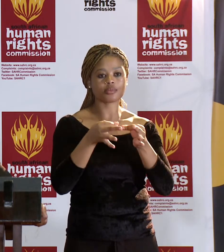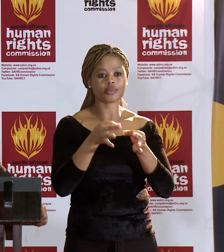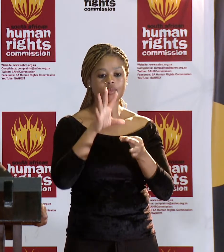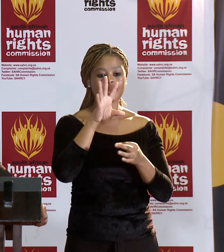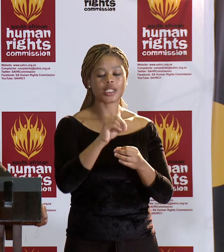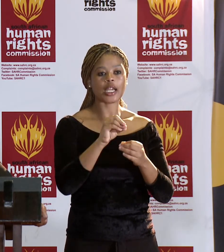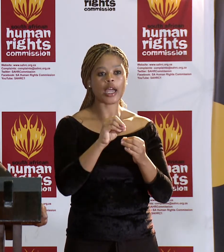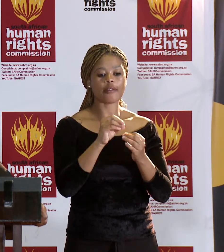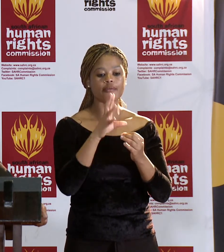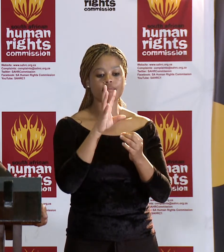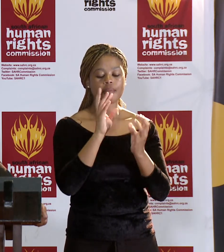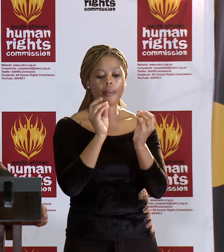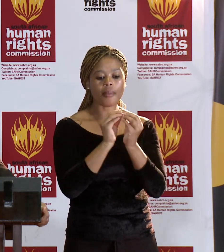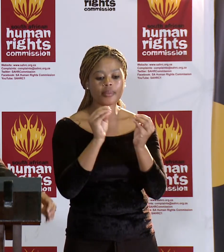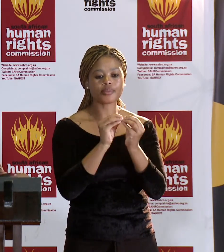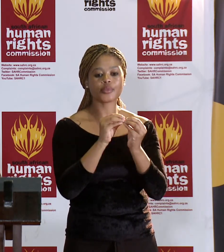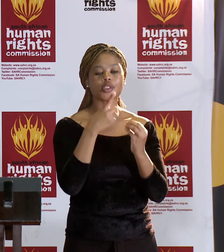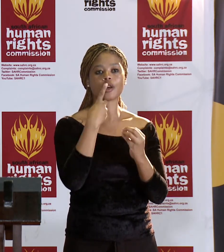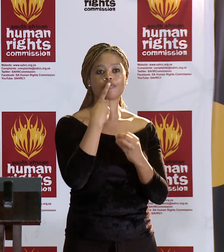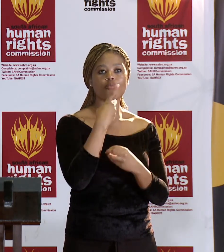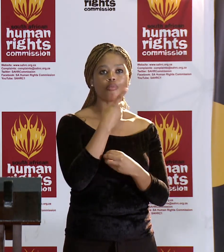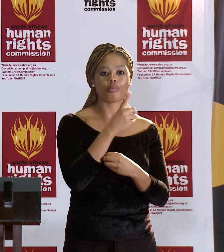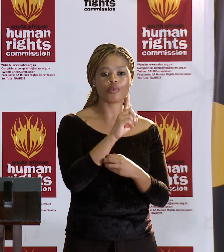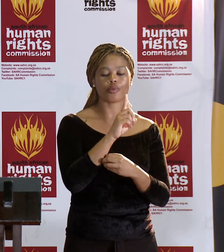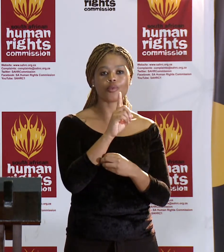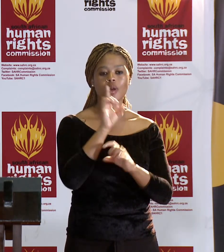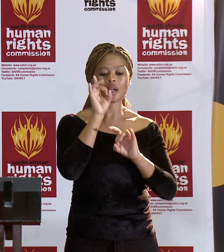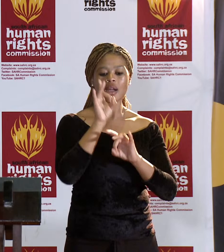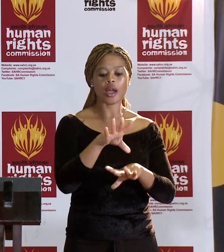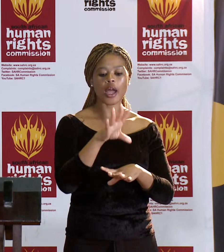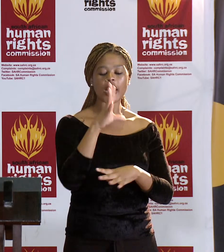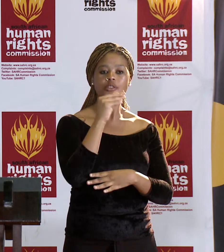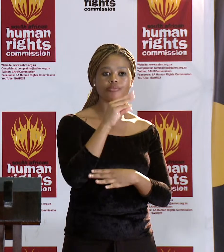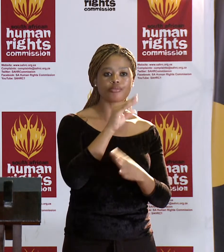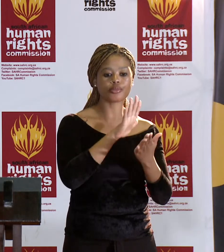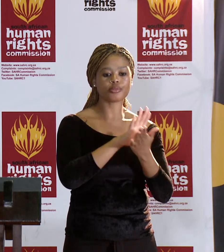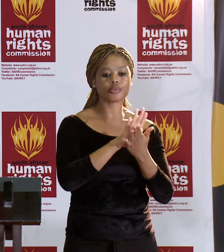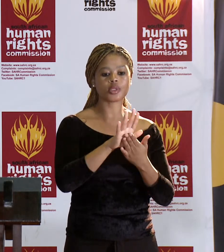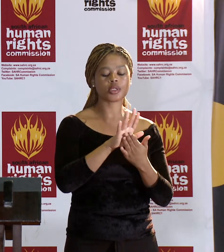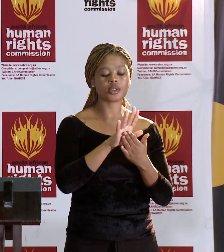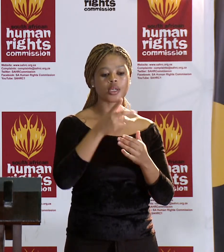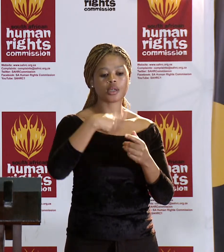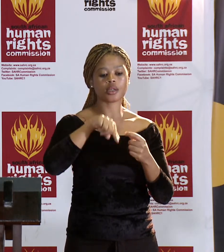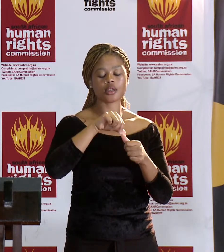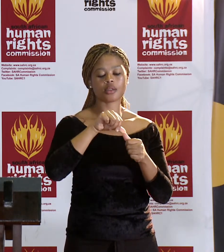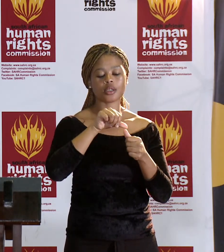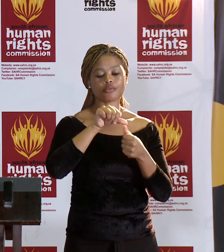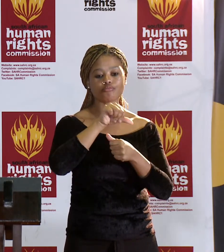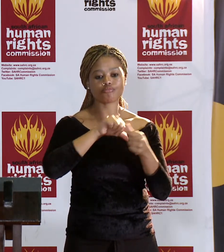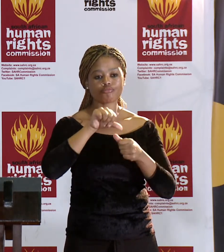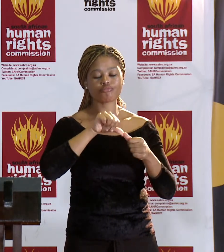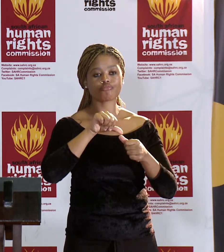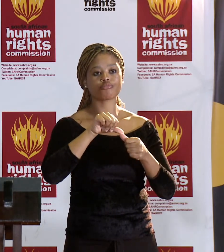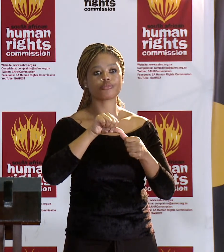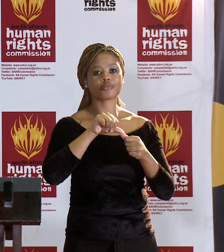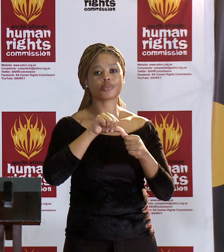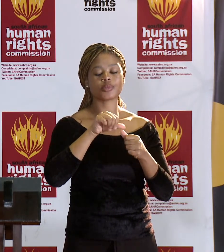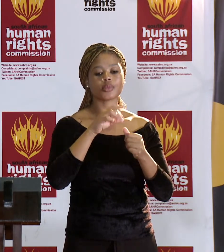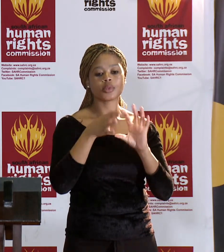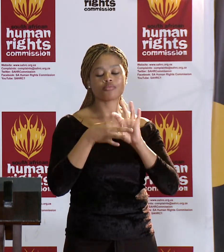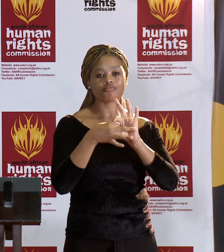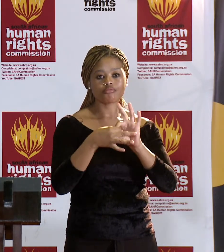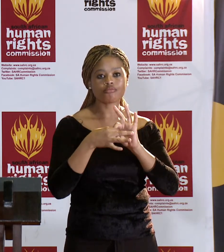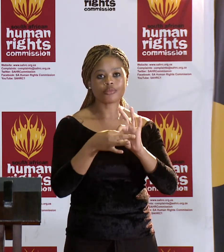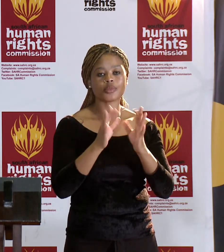necessarily meeting the legal threshold of hate speech, nonetheless detract from social cohesion and violate the right to